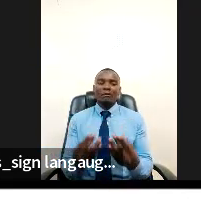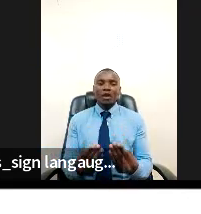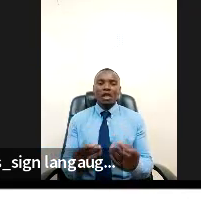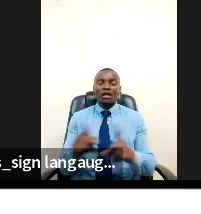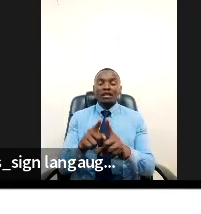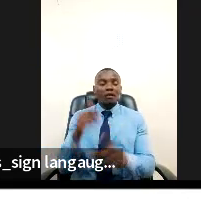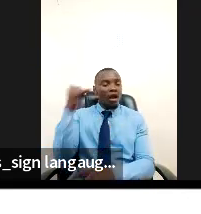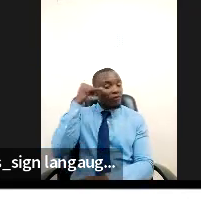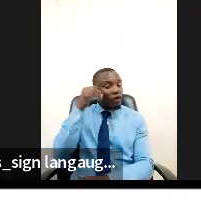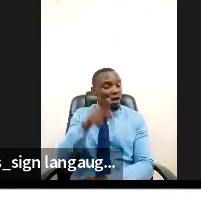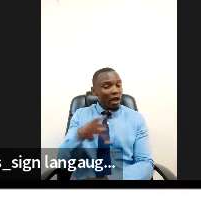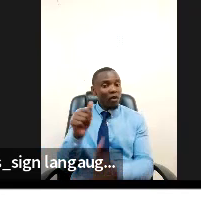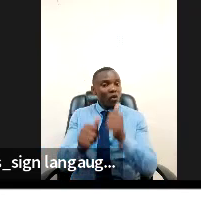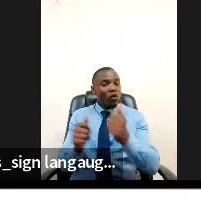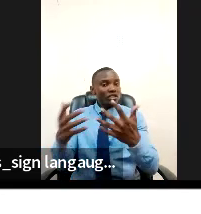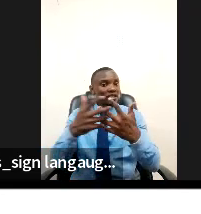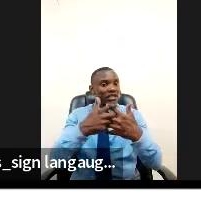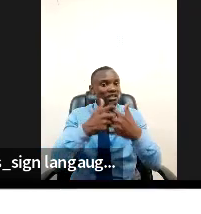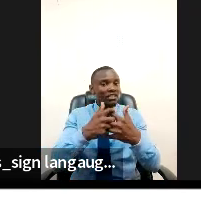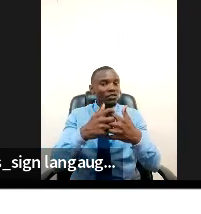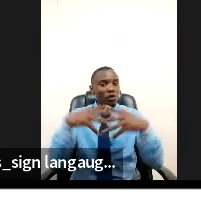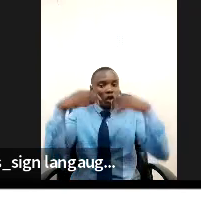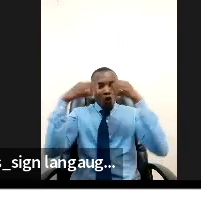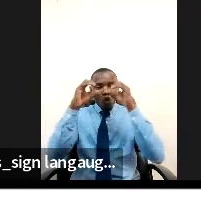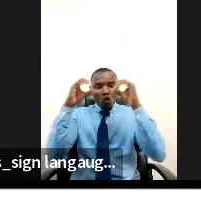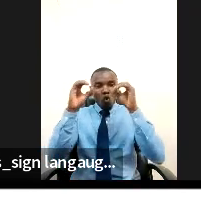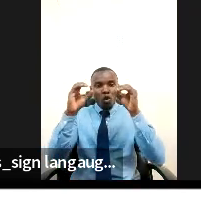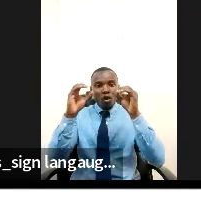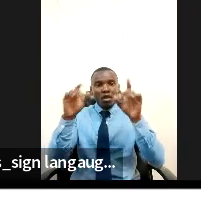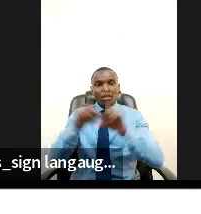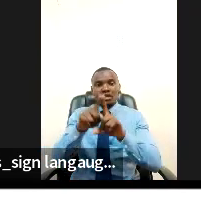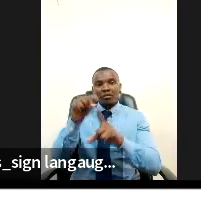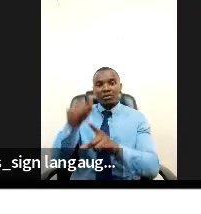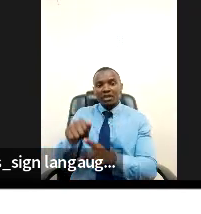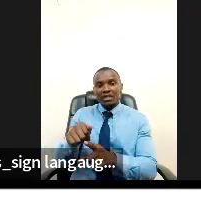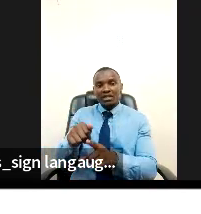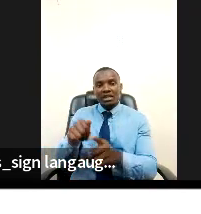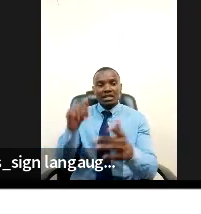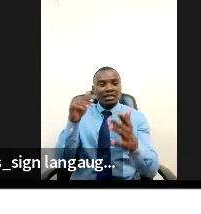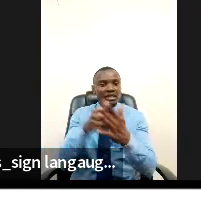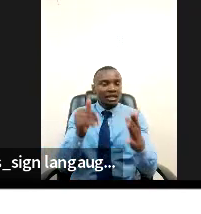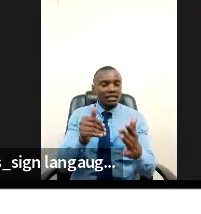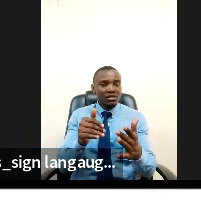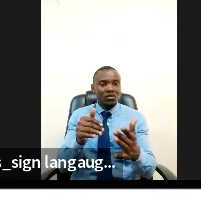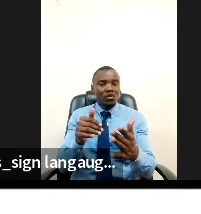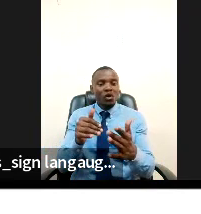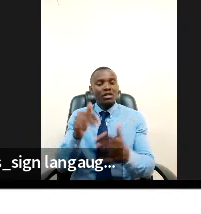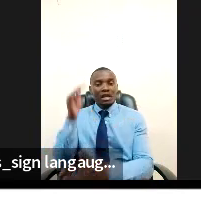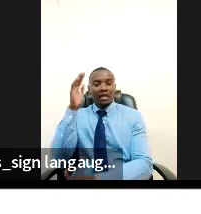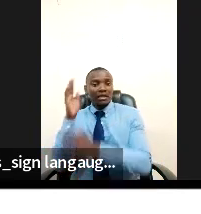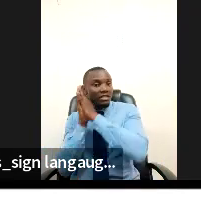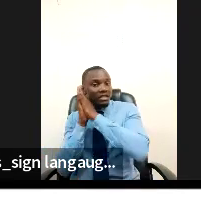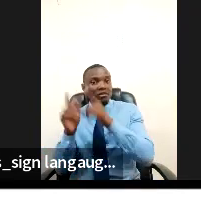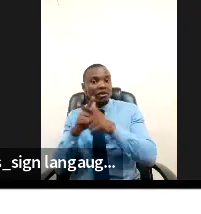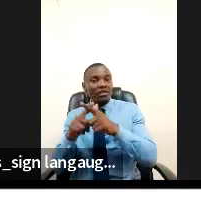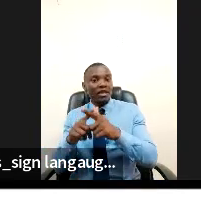is integrated with Google Sleep API, which detects sleep from multiple biometric devices, then sends the signal to